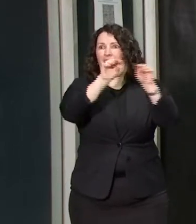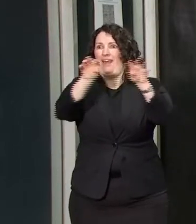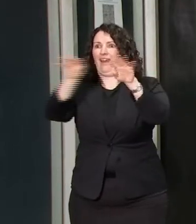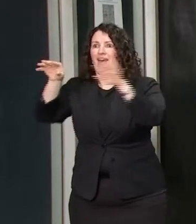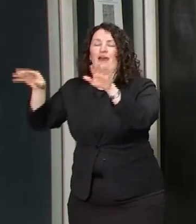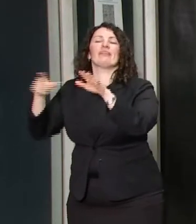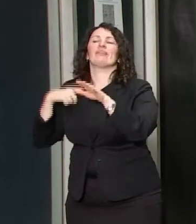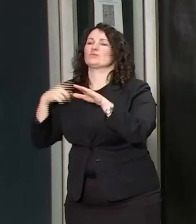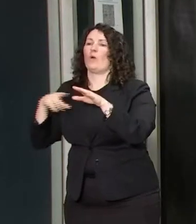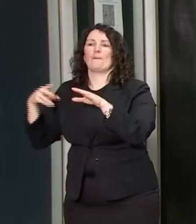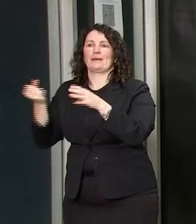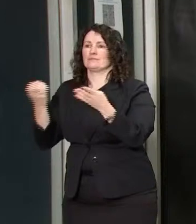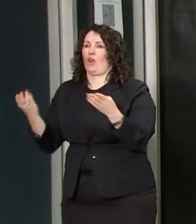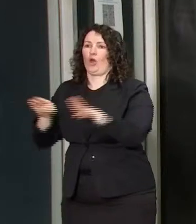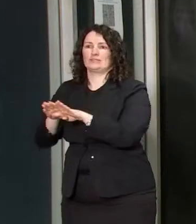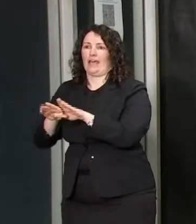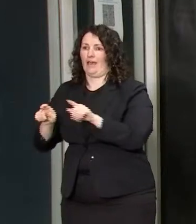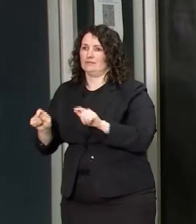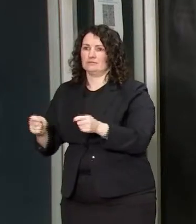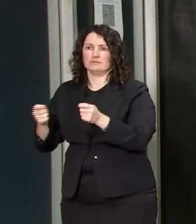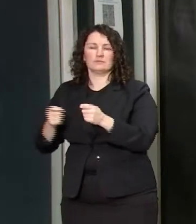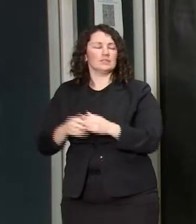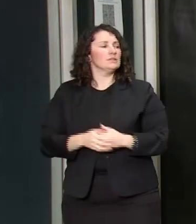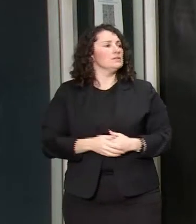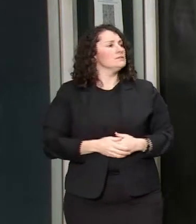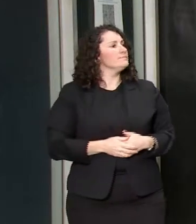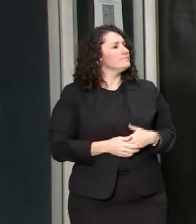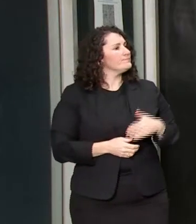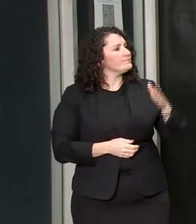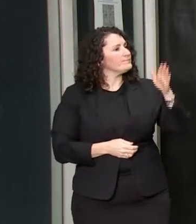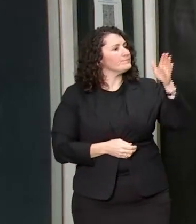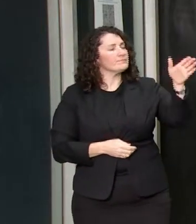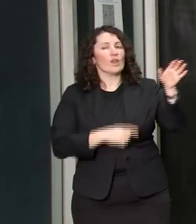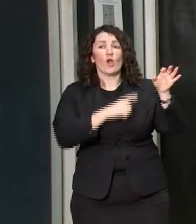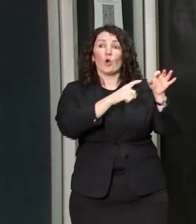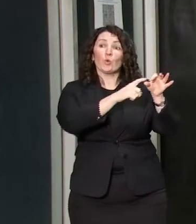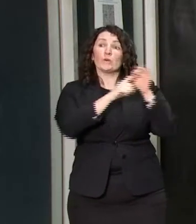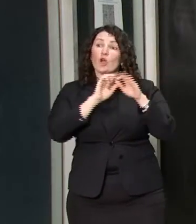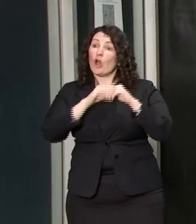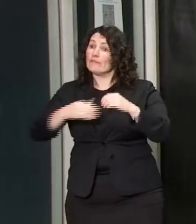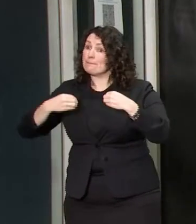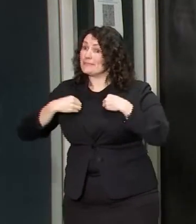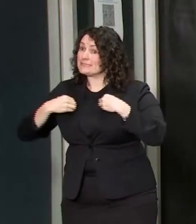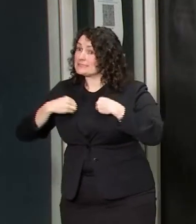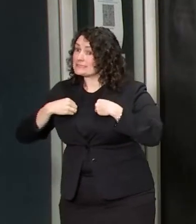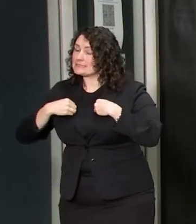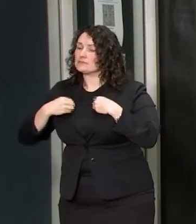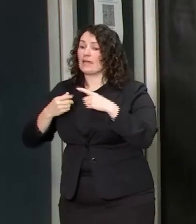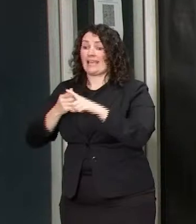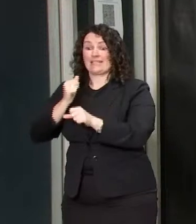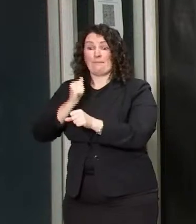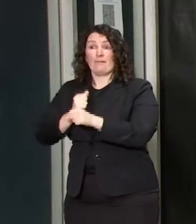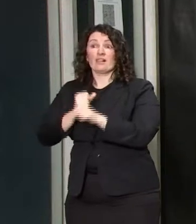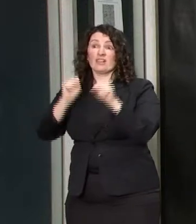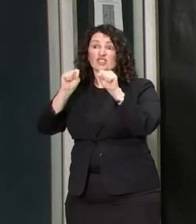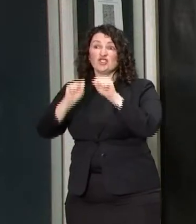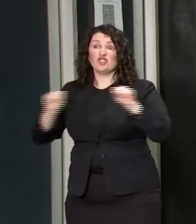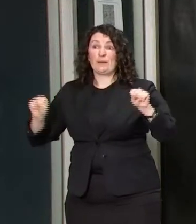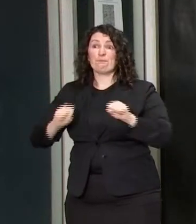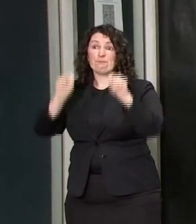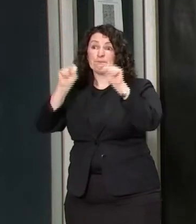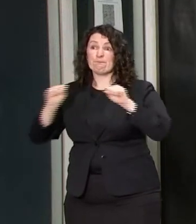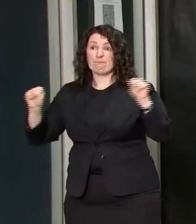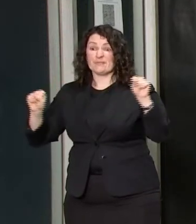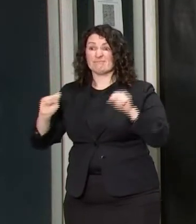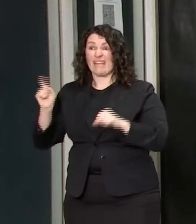The issue that Dennis raised before about businesses. So 2 days ago you asked gyms to make a sacrifice to the rest of the state to